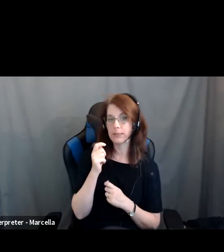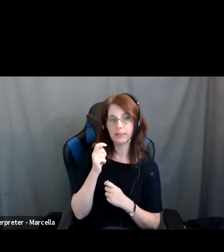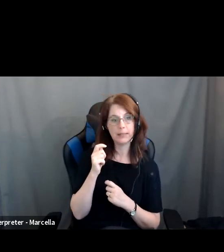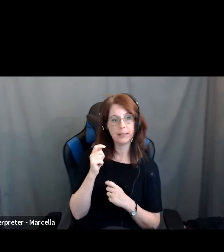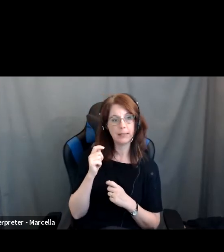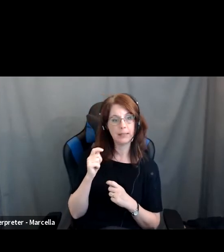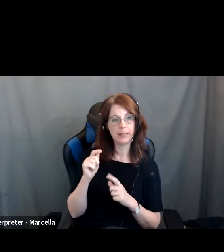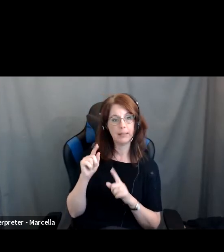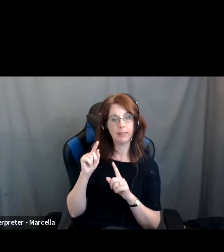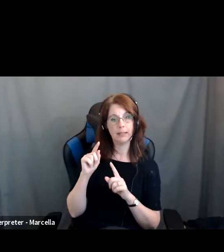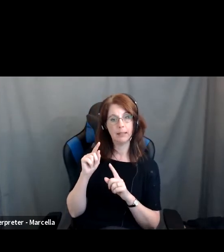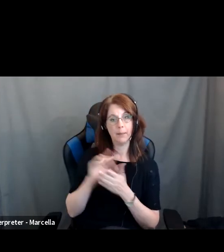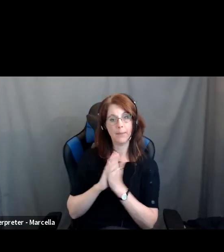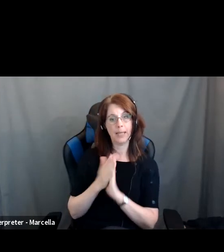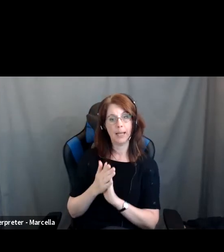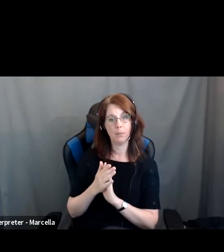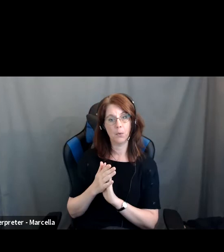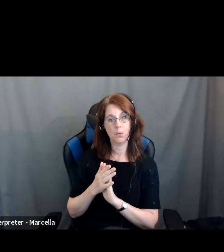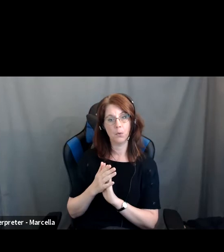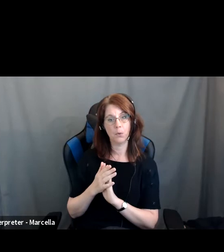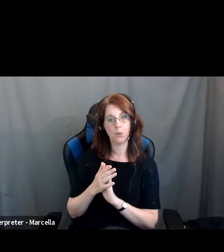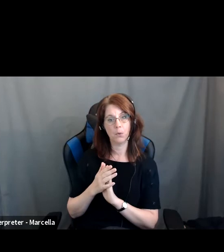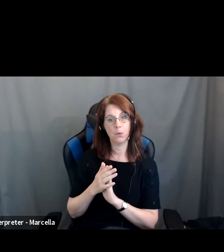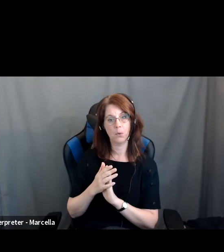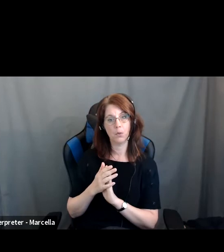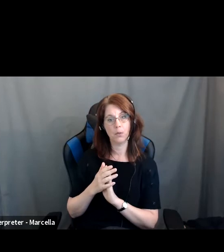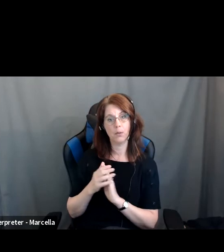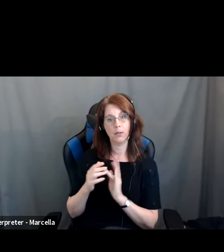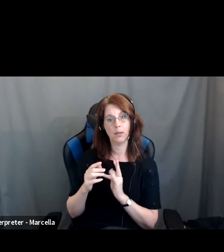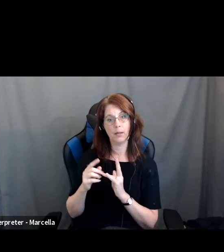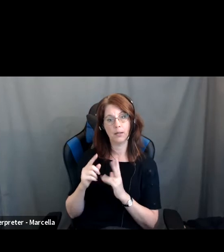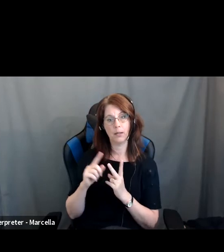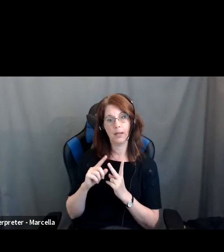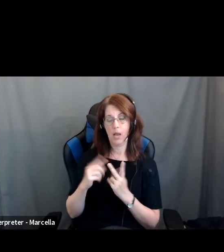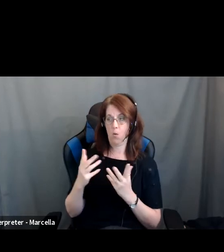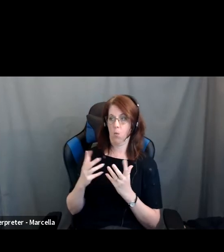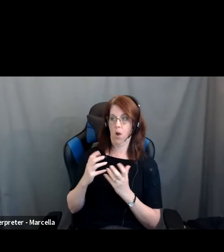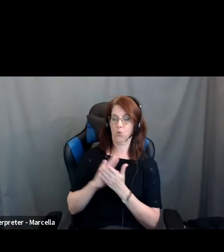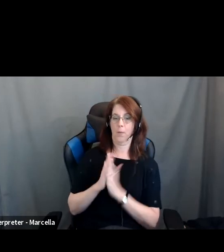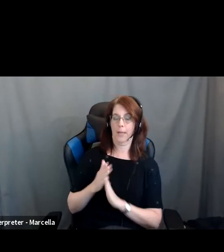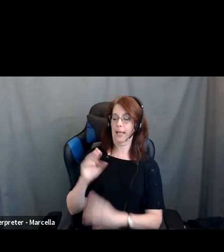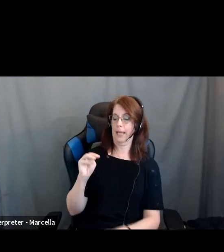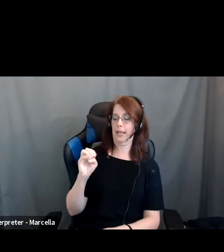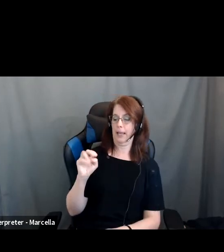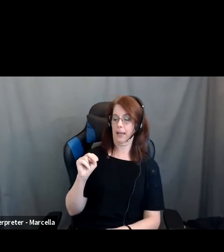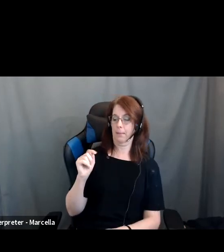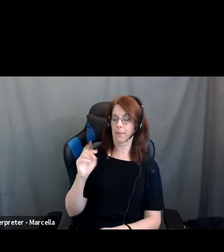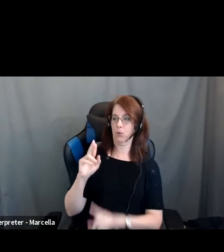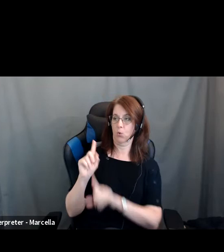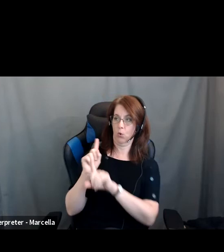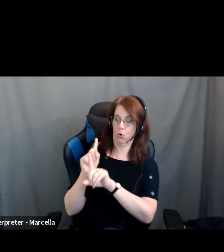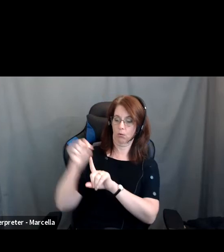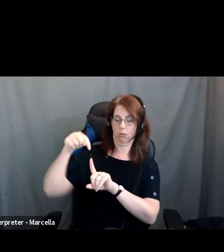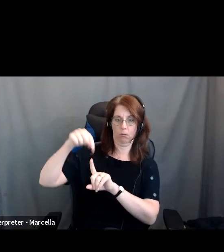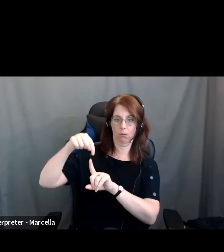in being able to, who are interested in being mentored in this process. So maybe you're